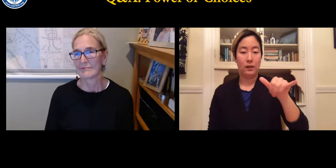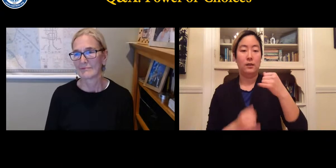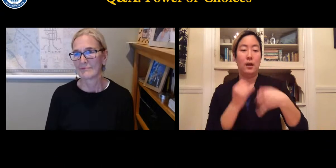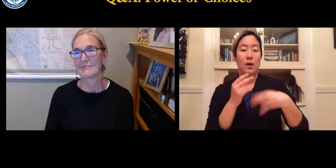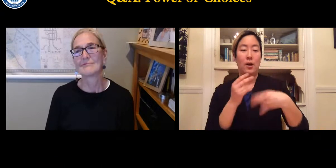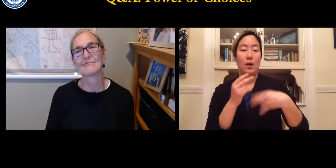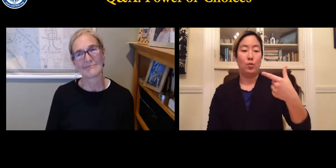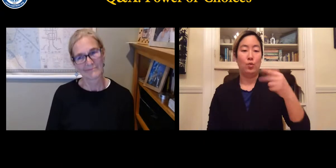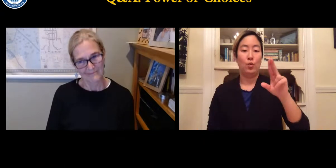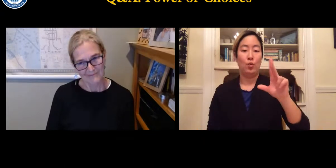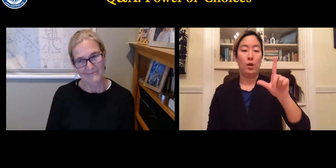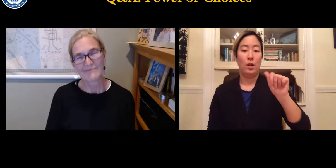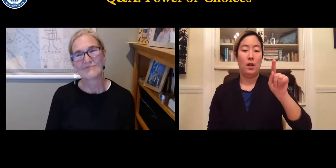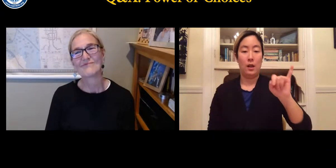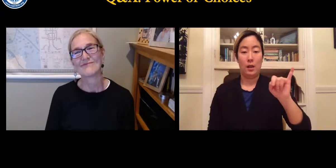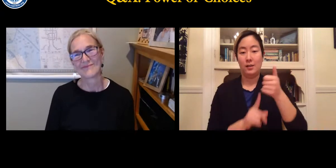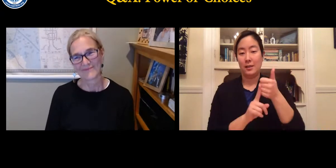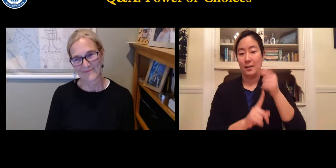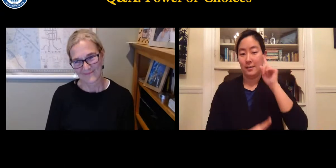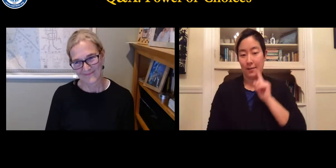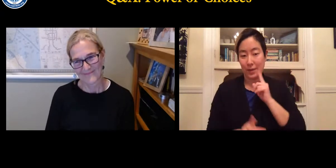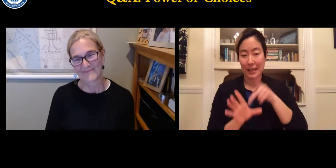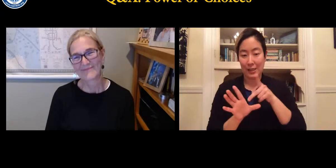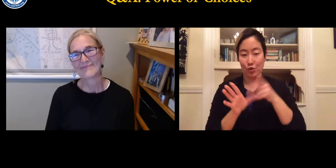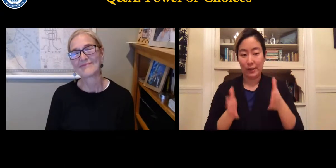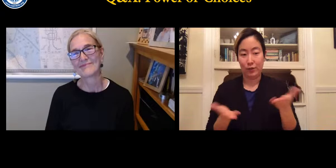here, Dr. Sanjay